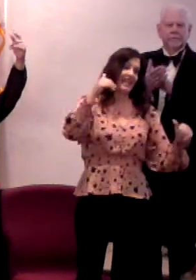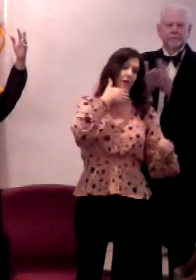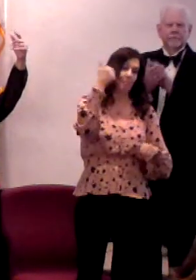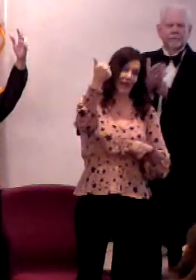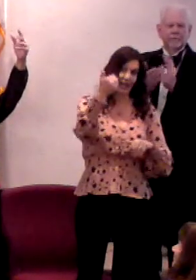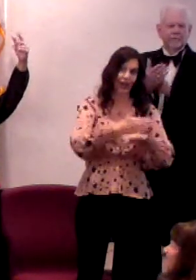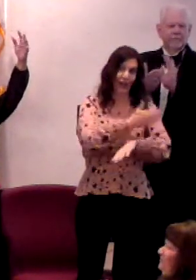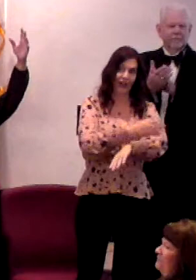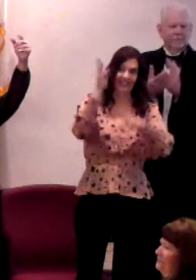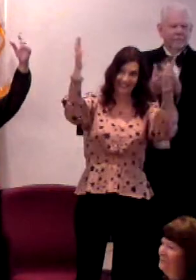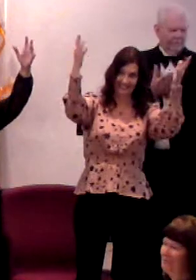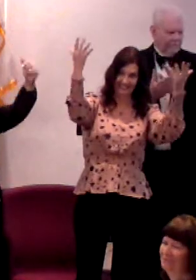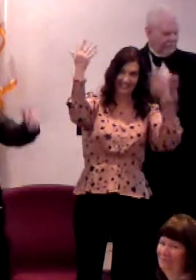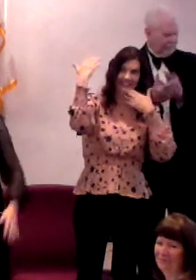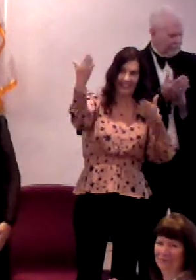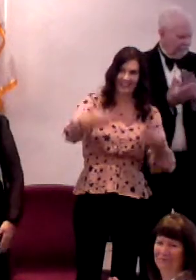Ministry.